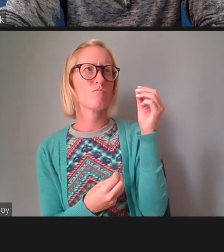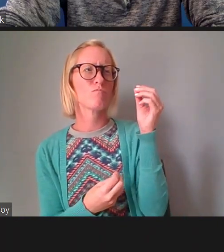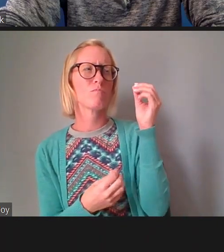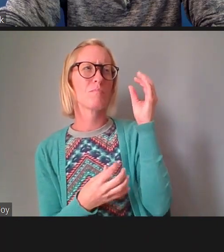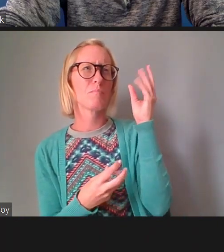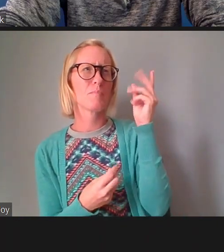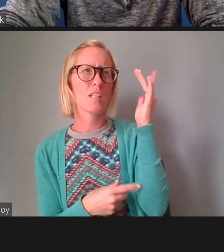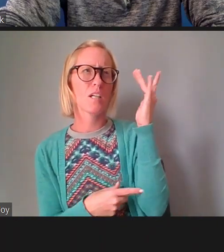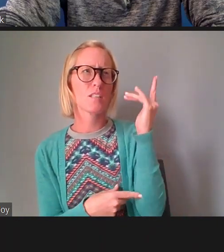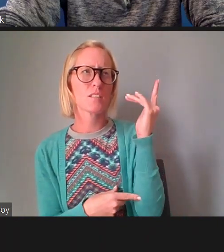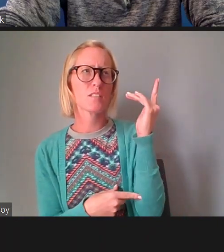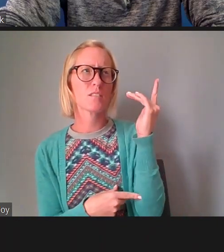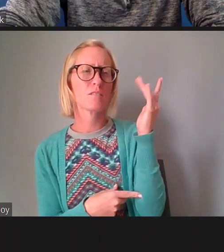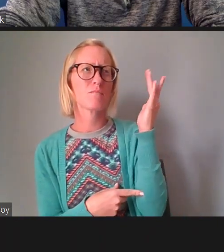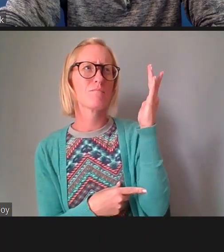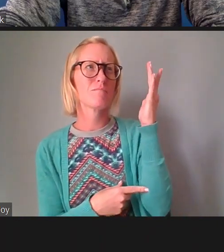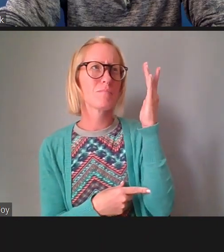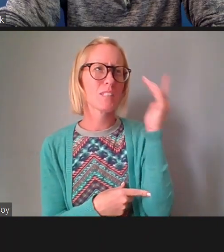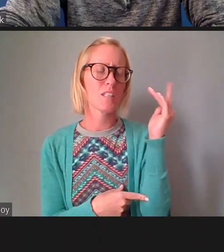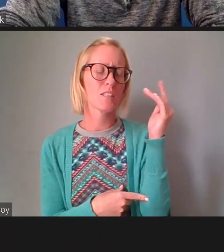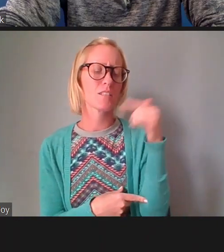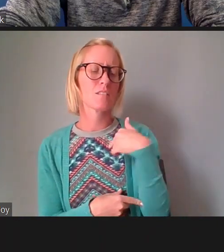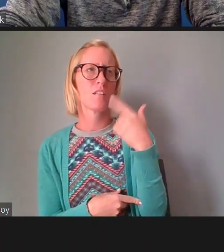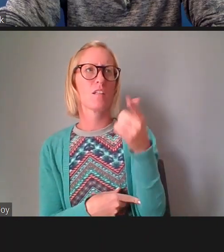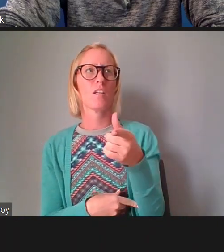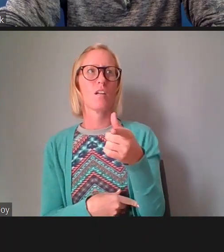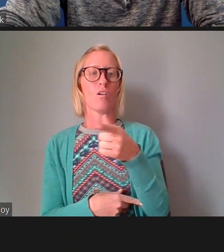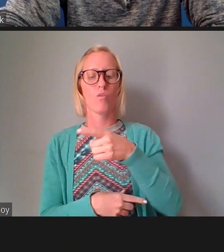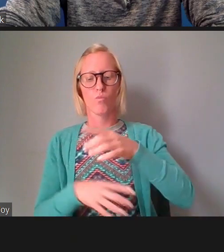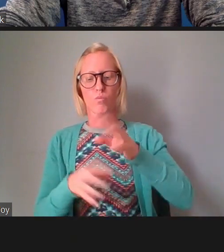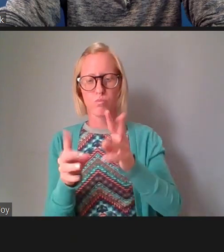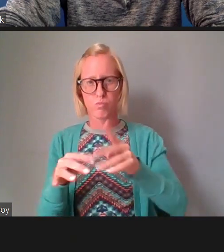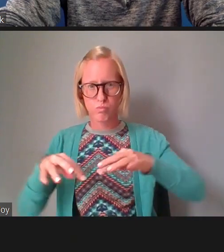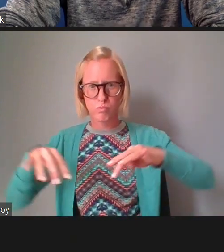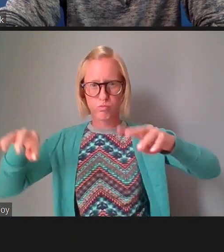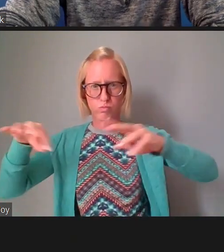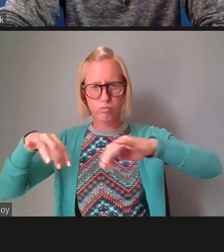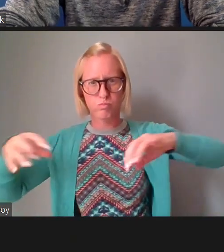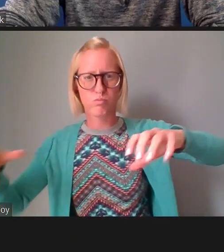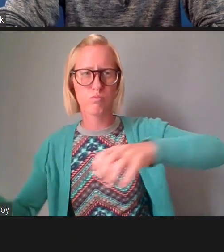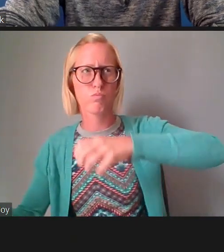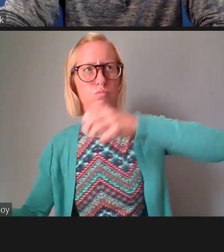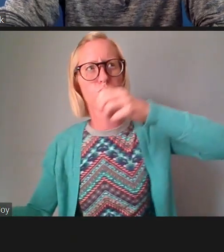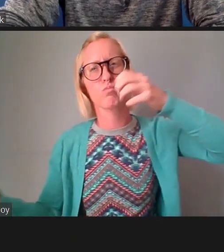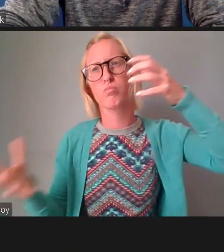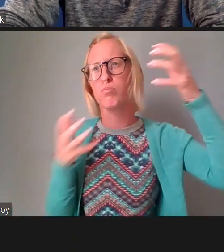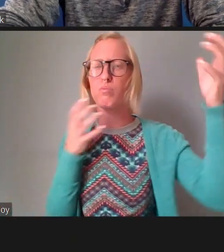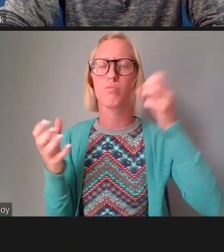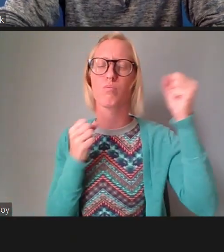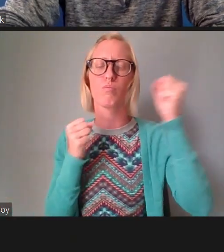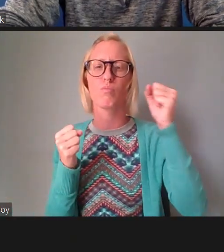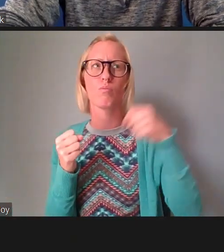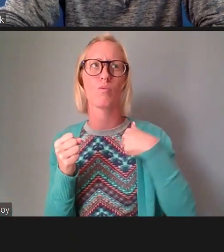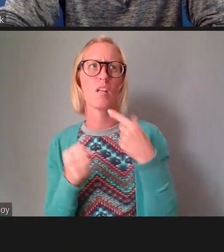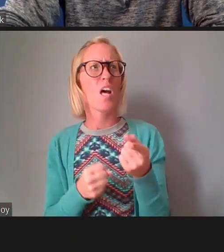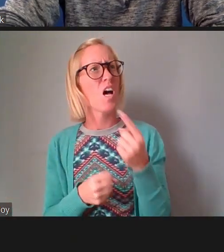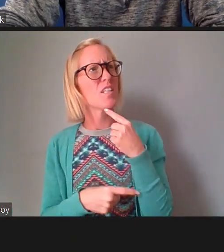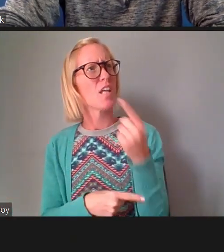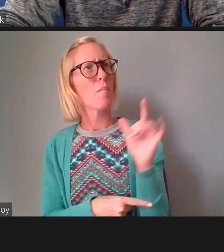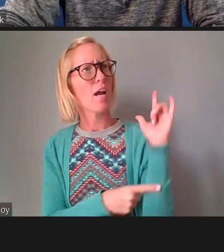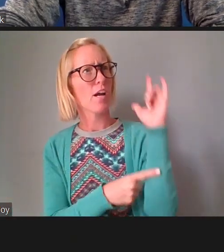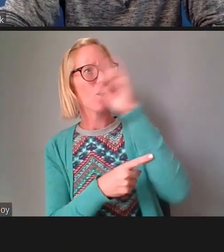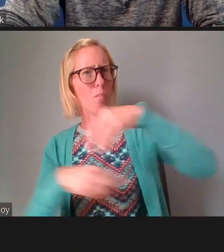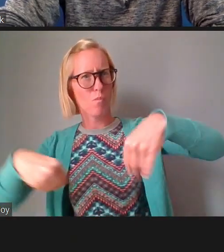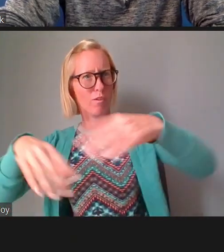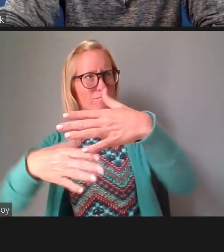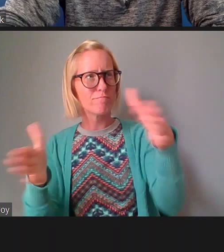Because. The roar from the reef became very distant. They'd tell him at the airport. Piggy shook